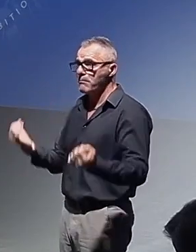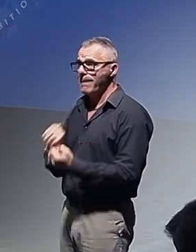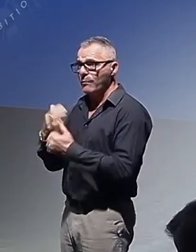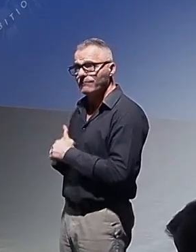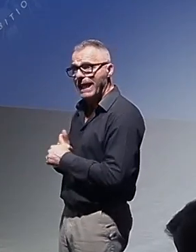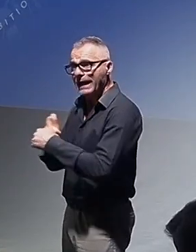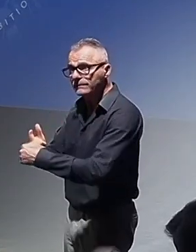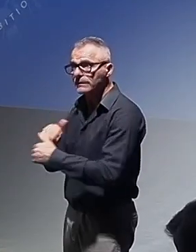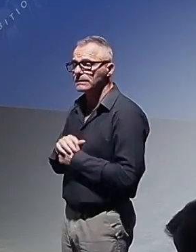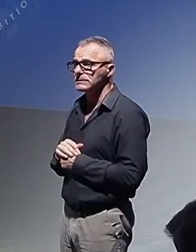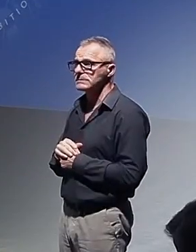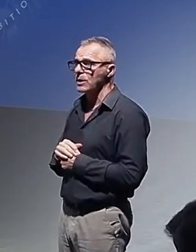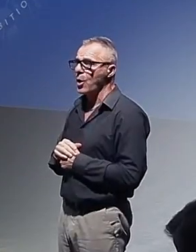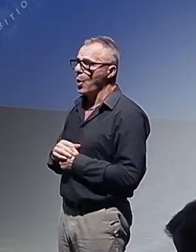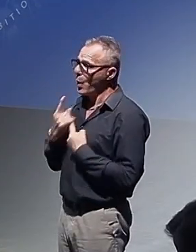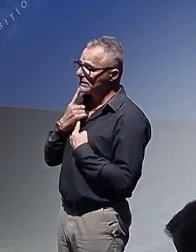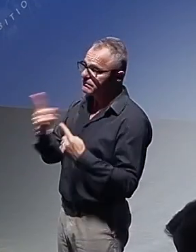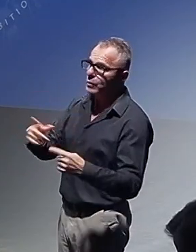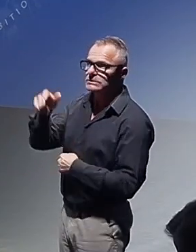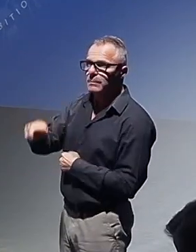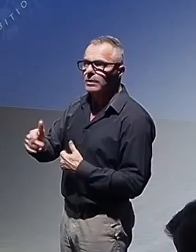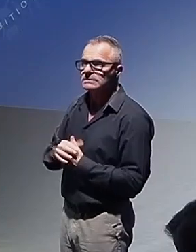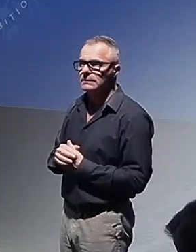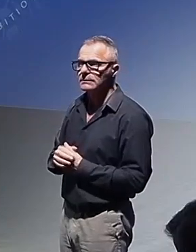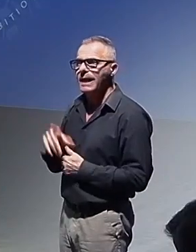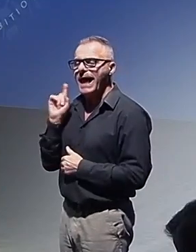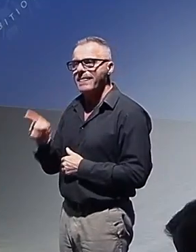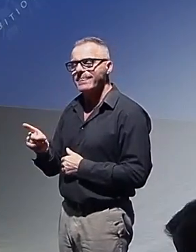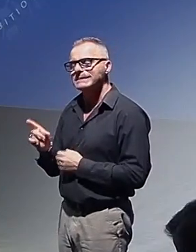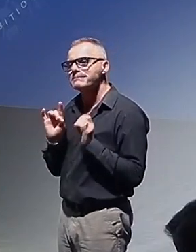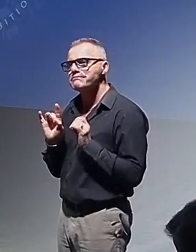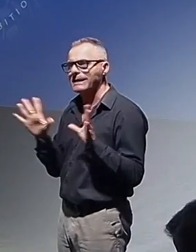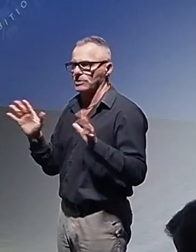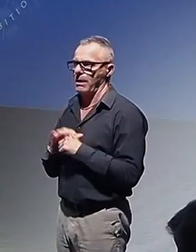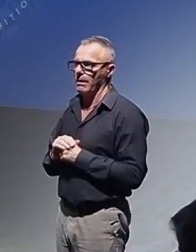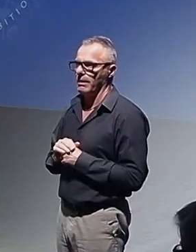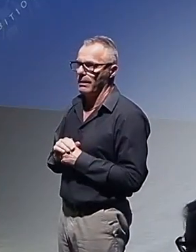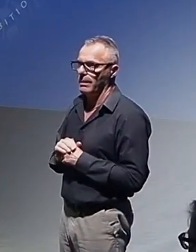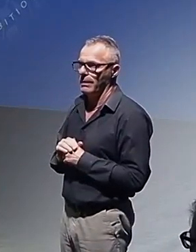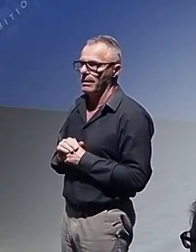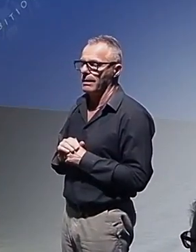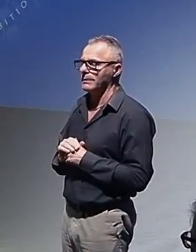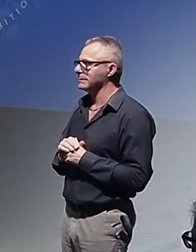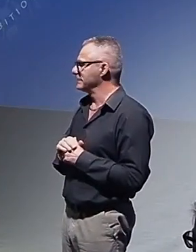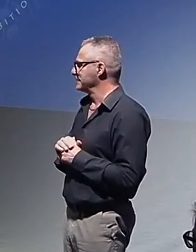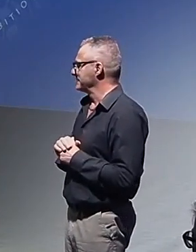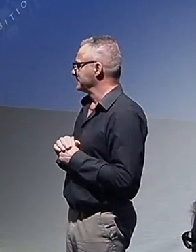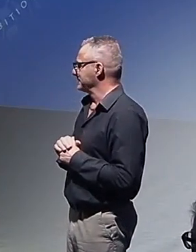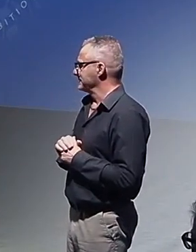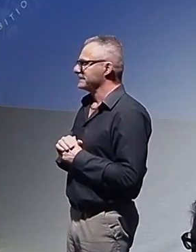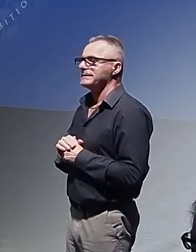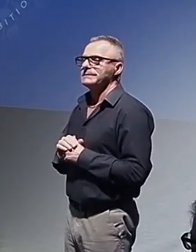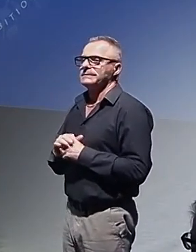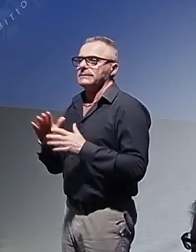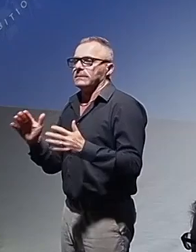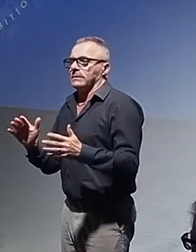powerful spokesperson, that's something that's really quite magical. And whether people say, "Oh yeah,